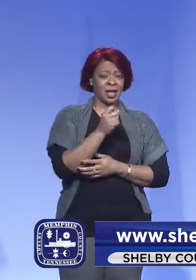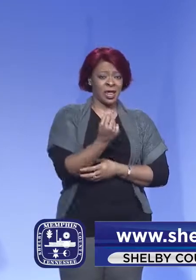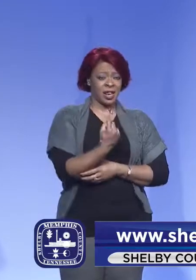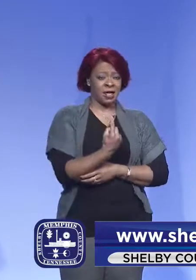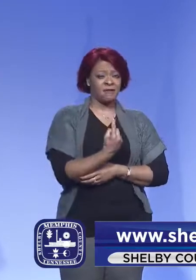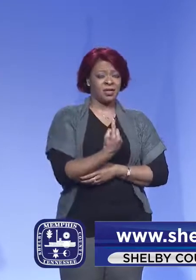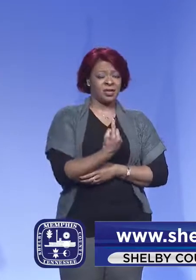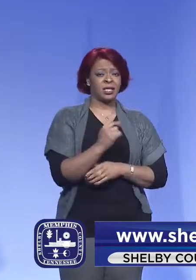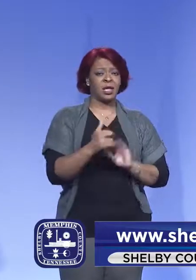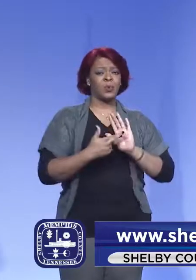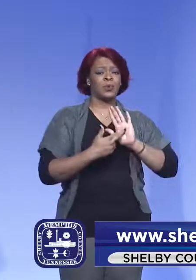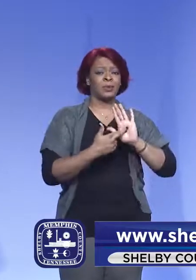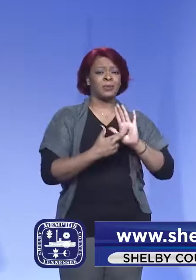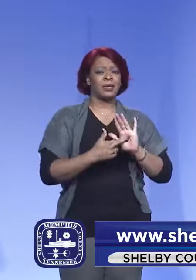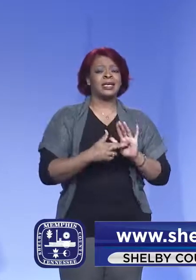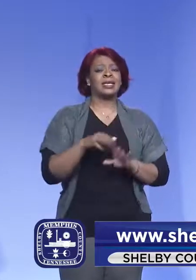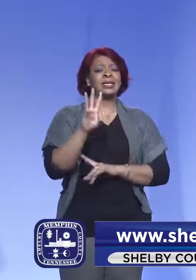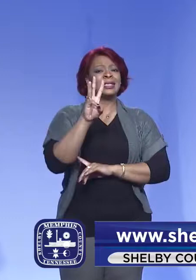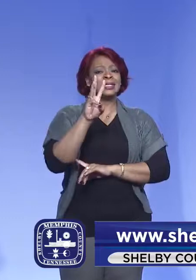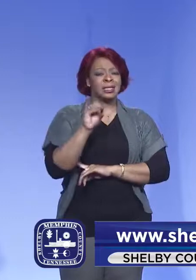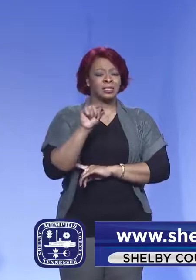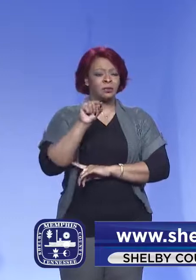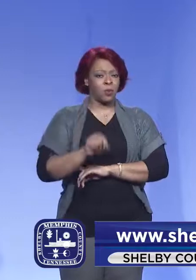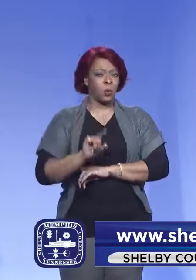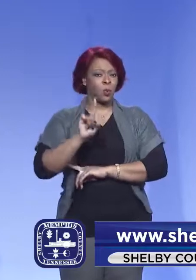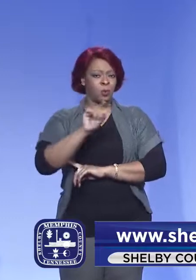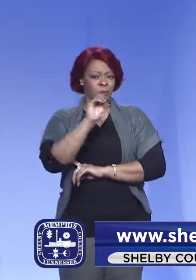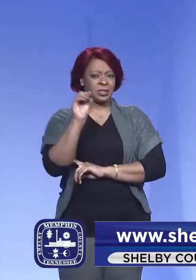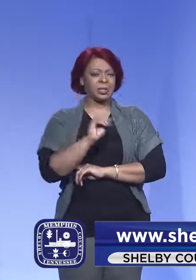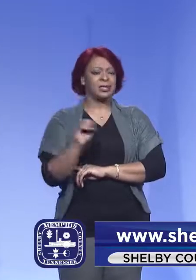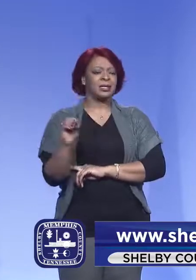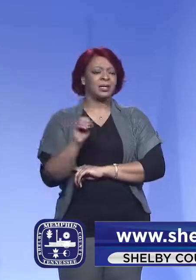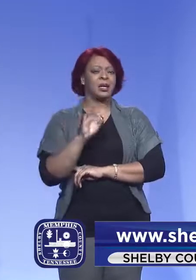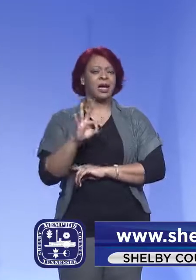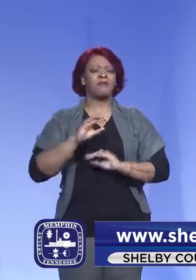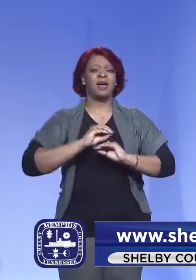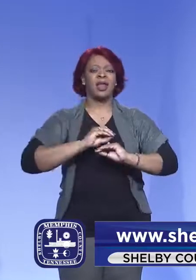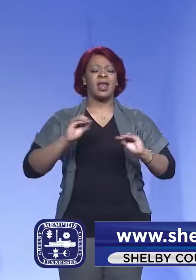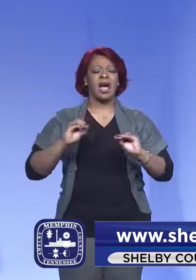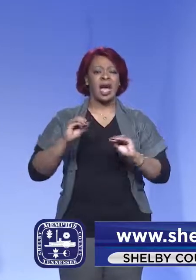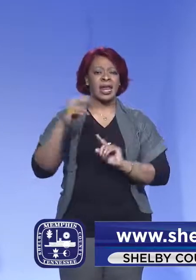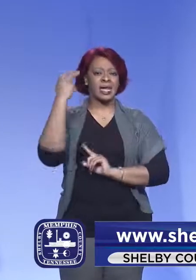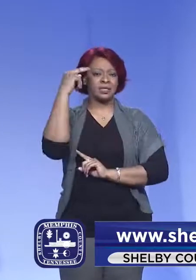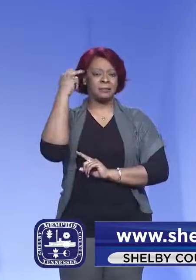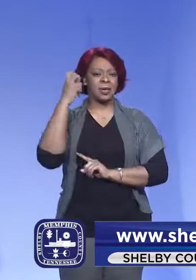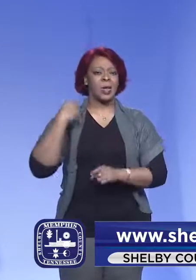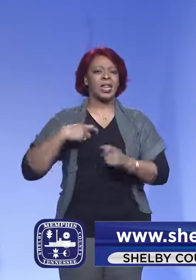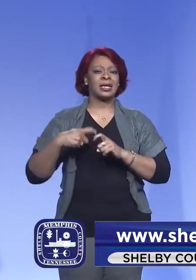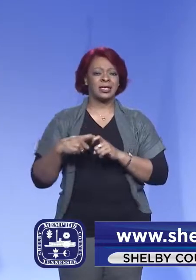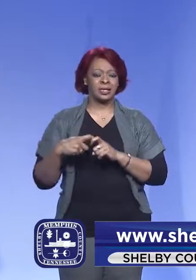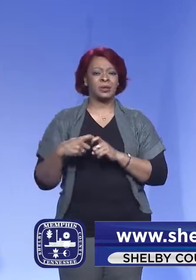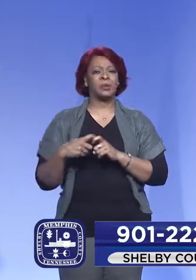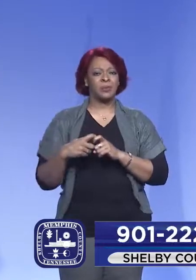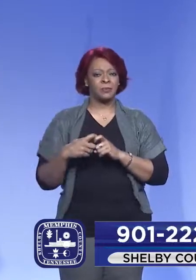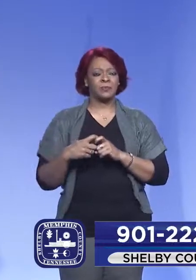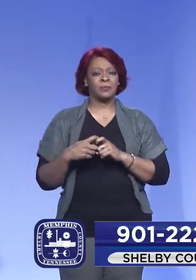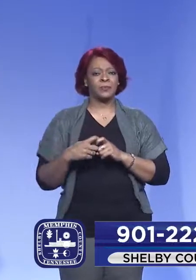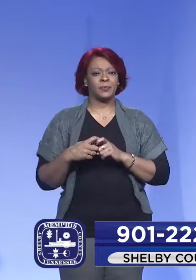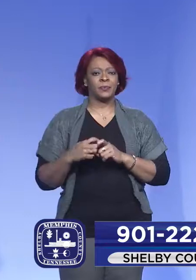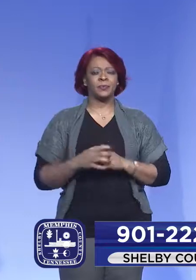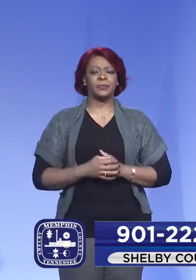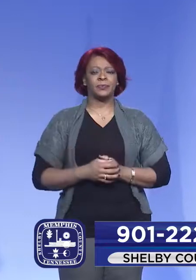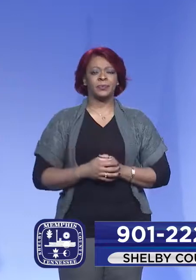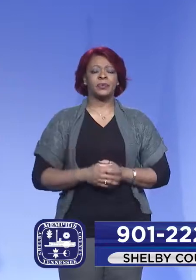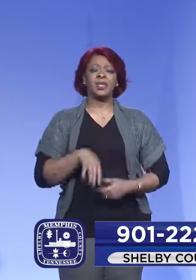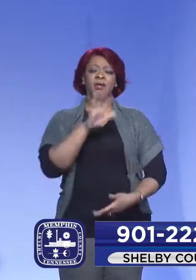7,911, which represents 60.1% of non-Hispanic or Latino, and then